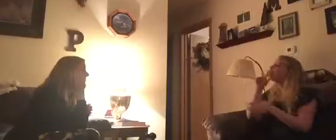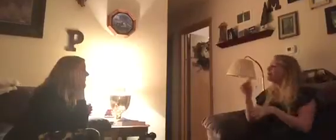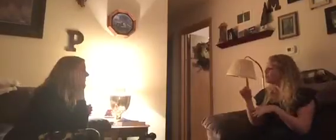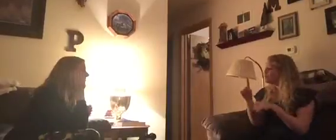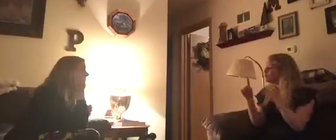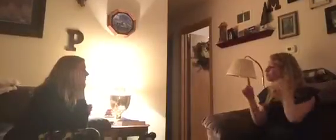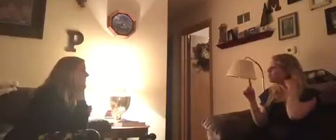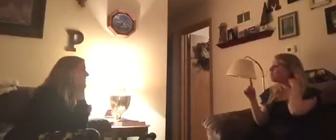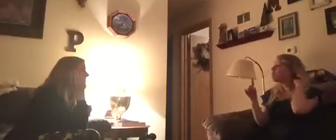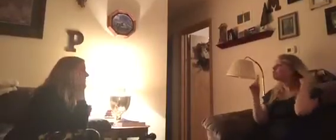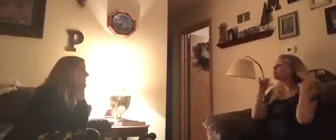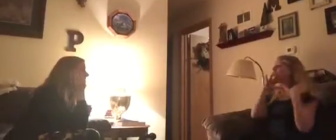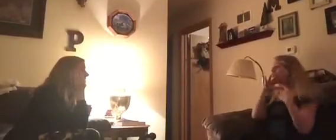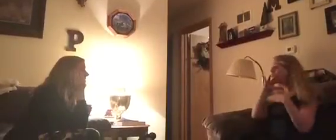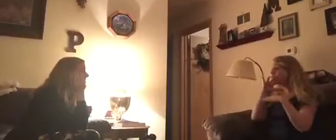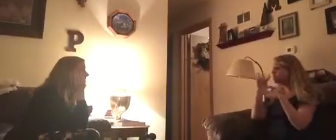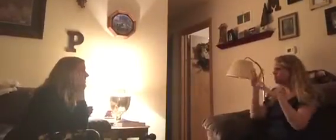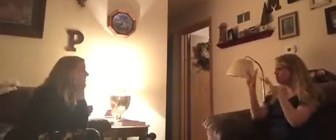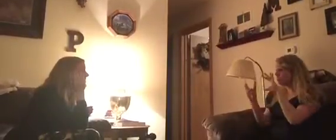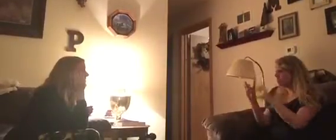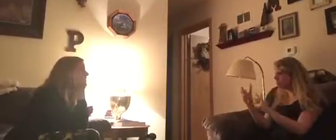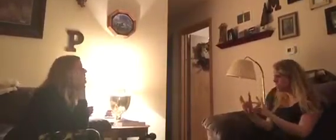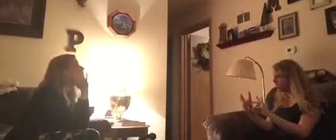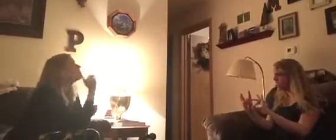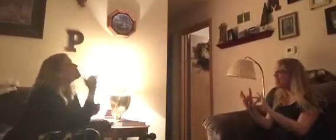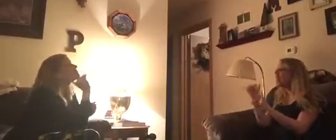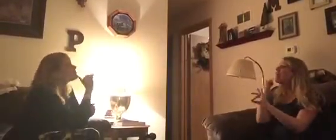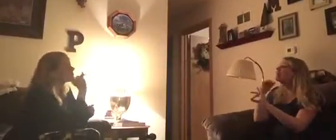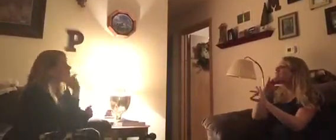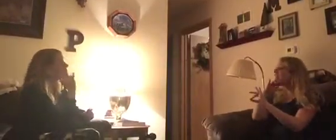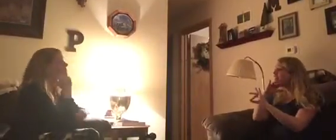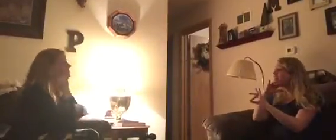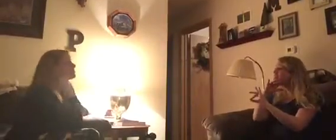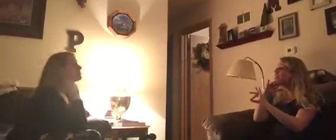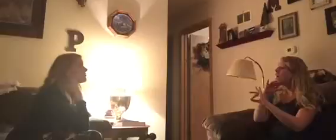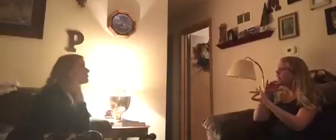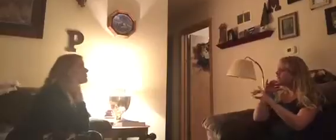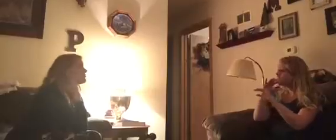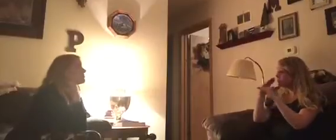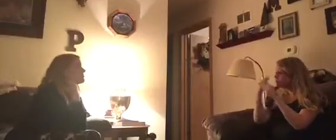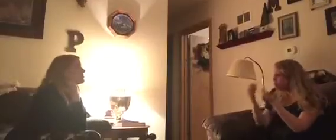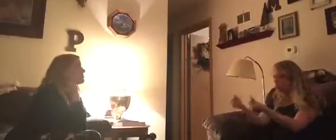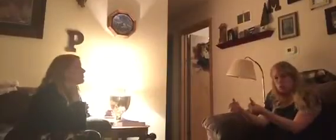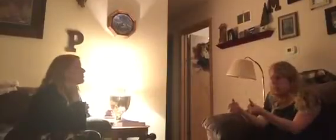no dust is on there. Because then if you have dust in there, you're going to have bumps and it won't look good.